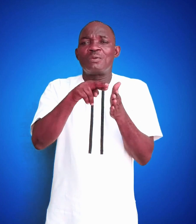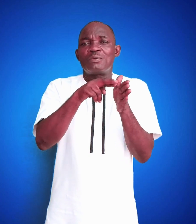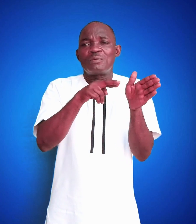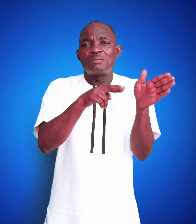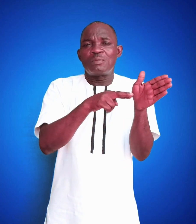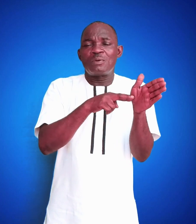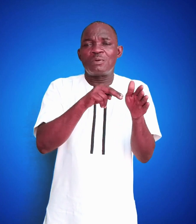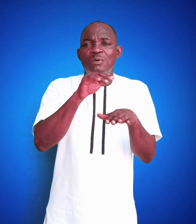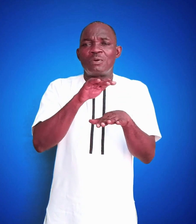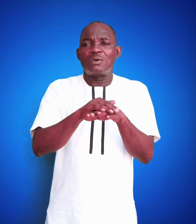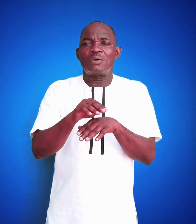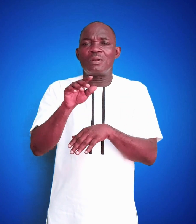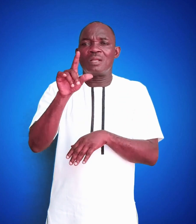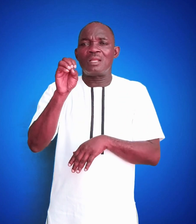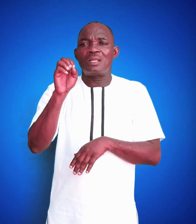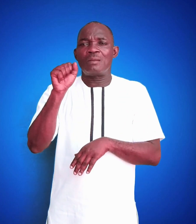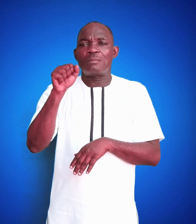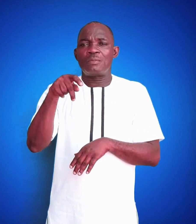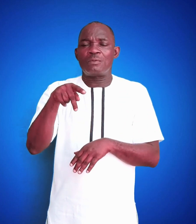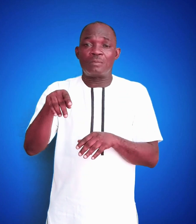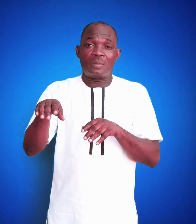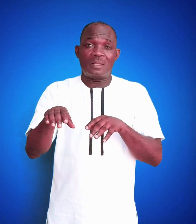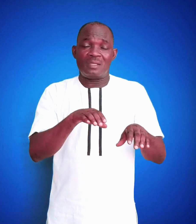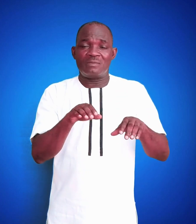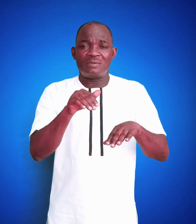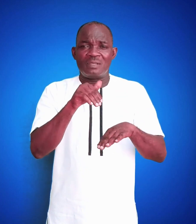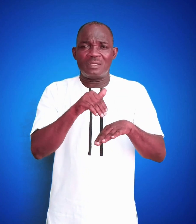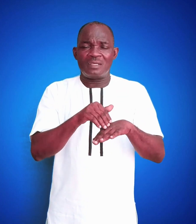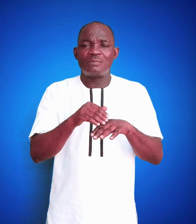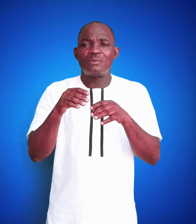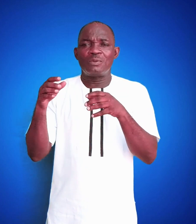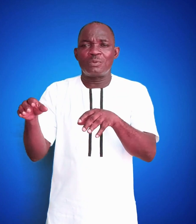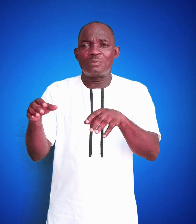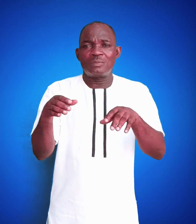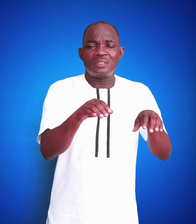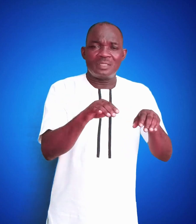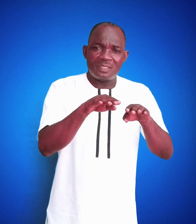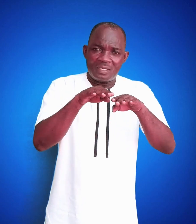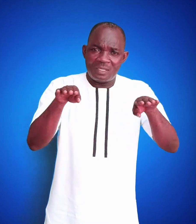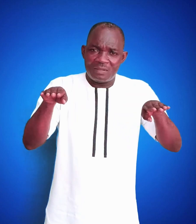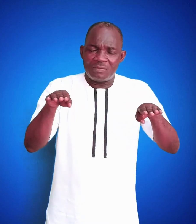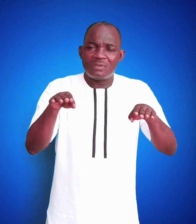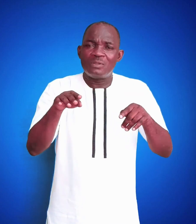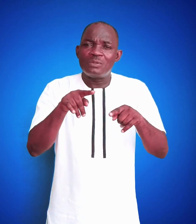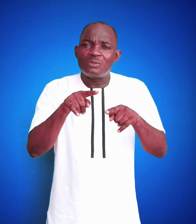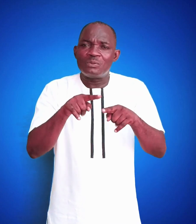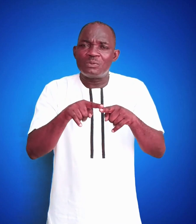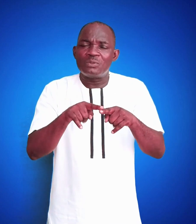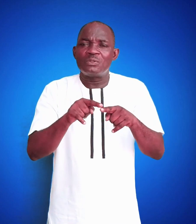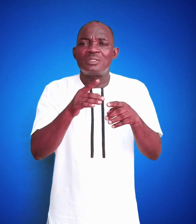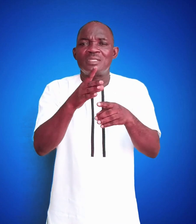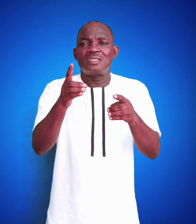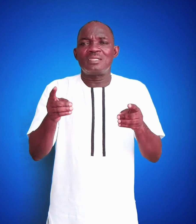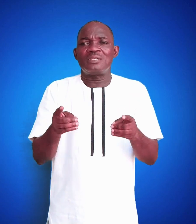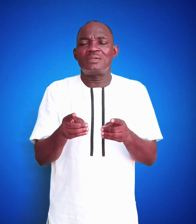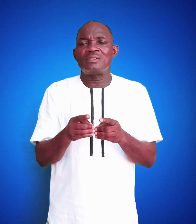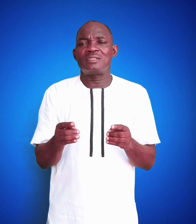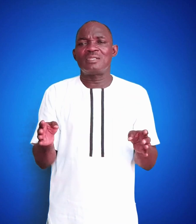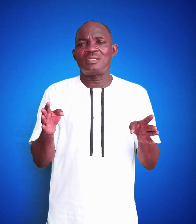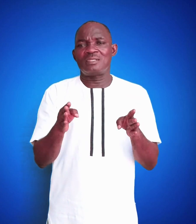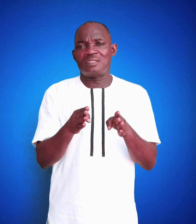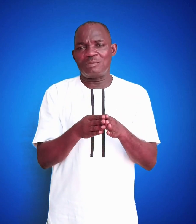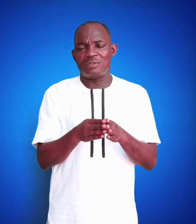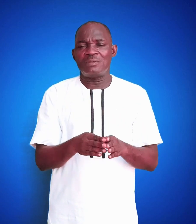Report on LEAP activities at the community level to the District